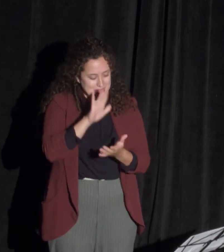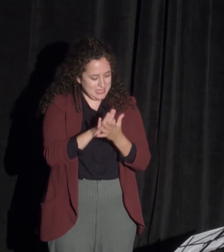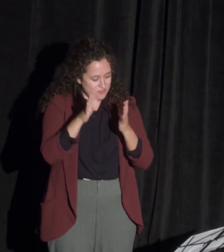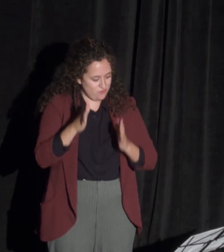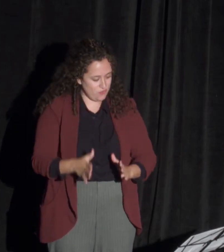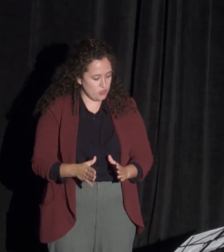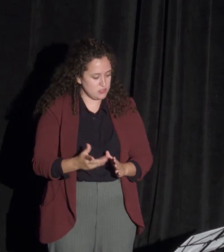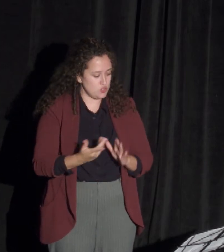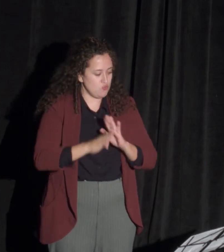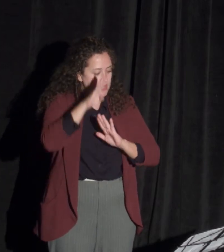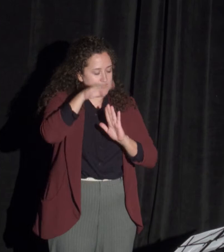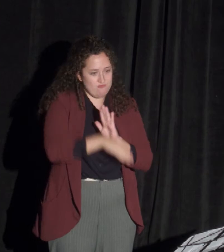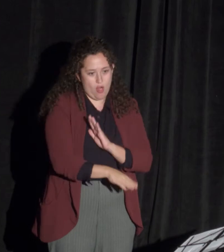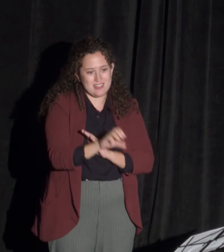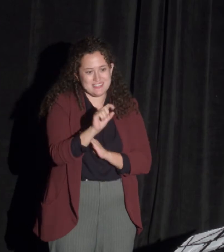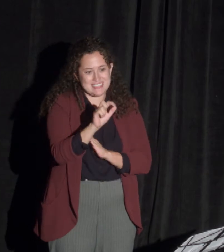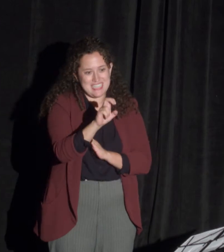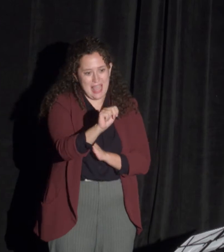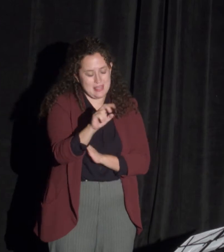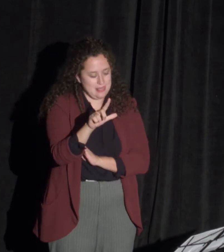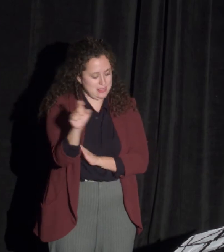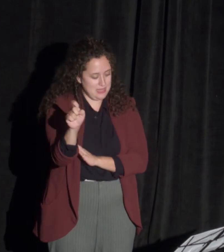Abraham Reisman. Crown.